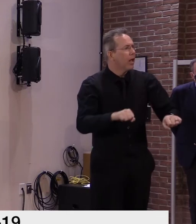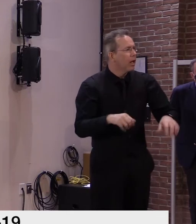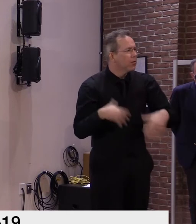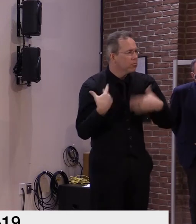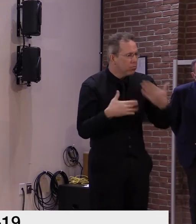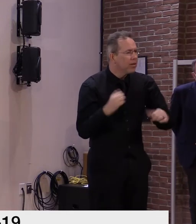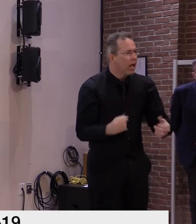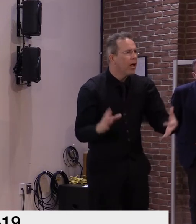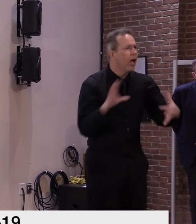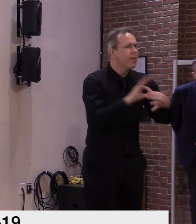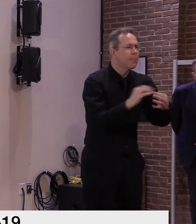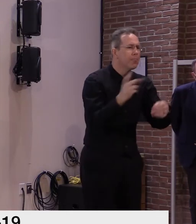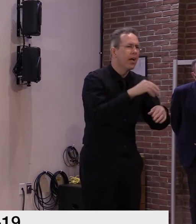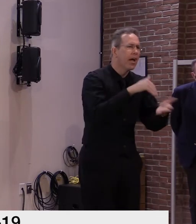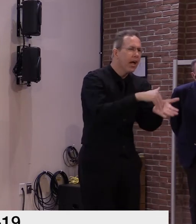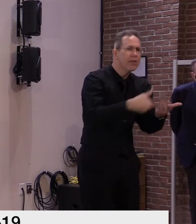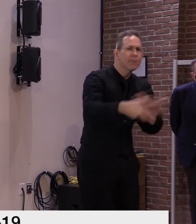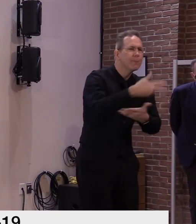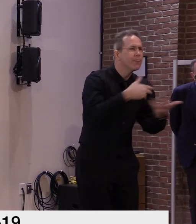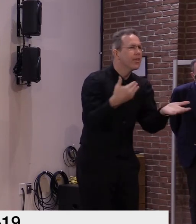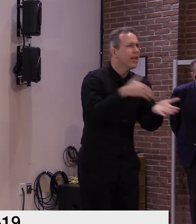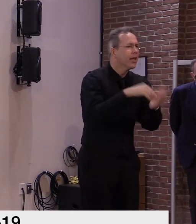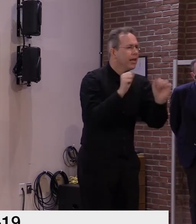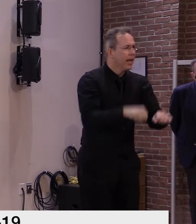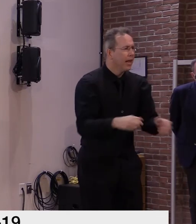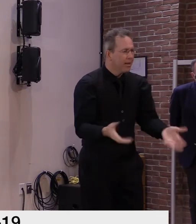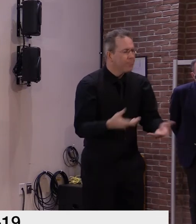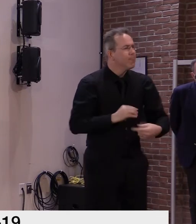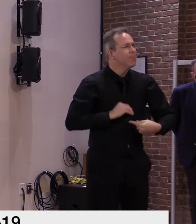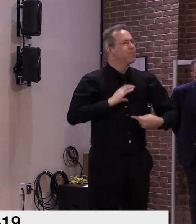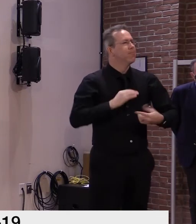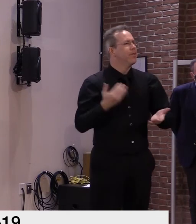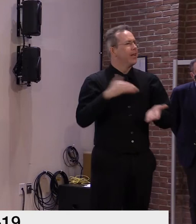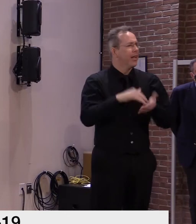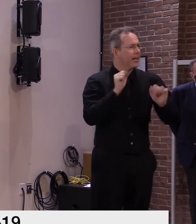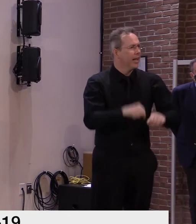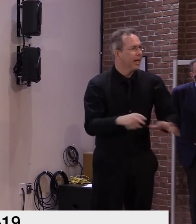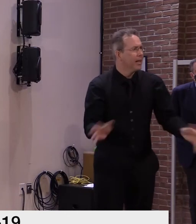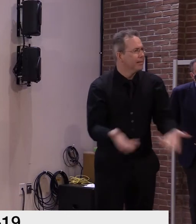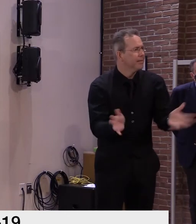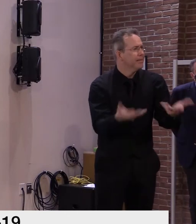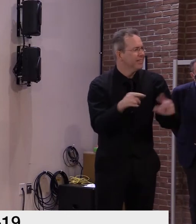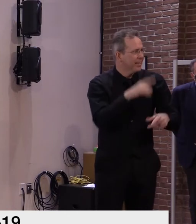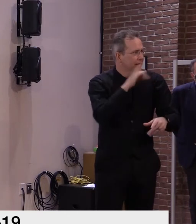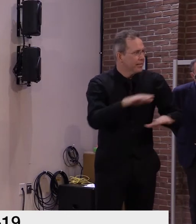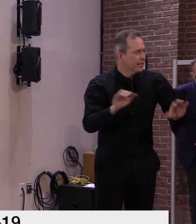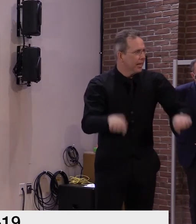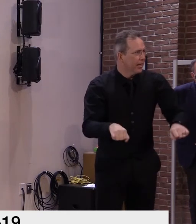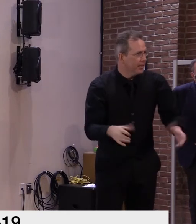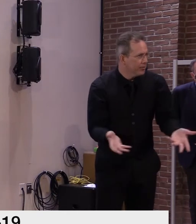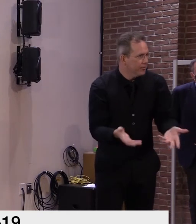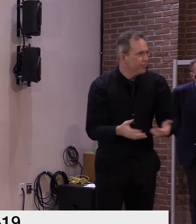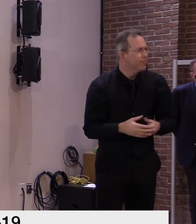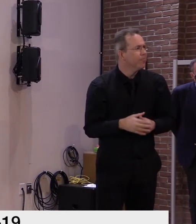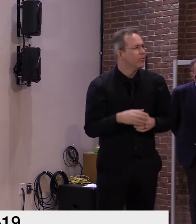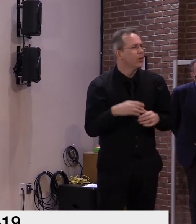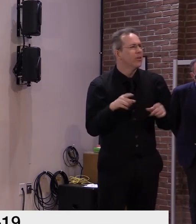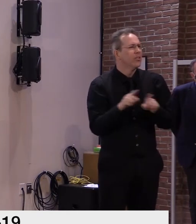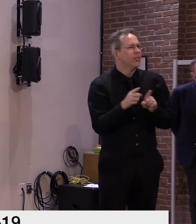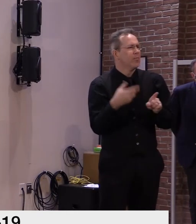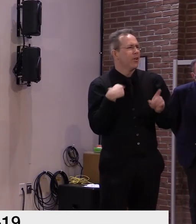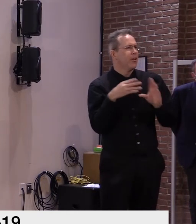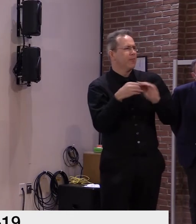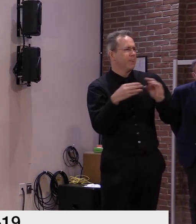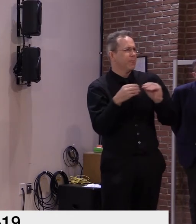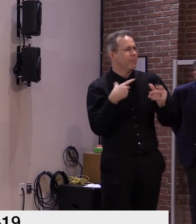that resiliency in the context of school where they access many of their most nourishing and safe relationships. And for adults